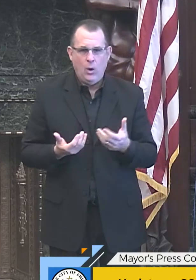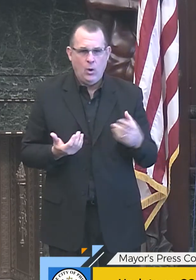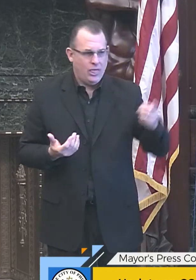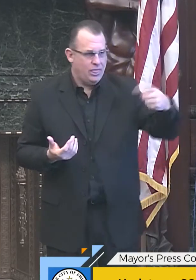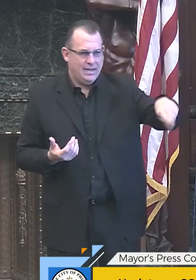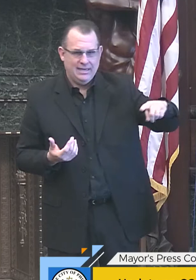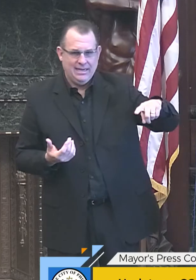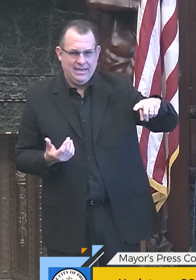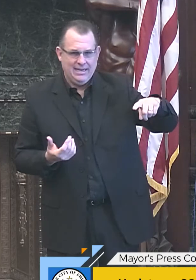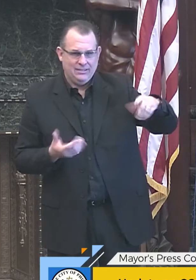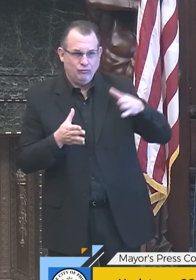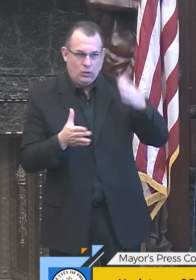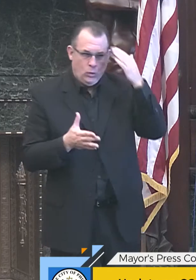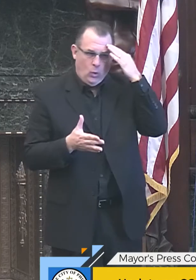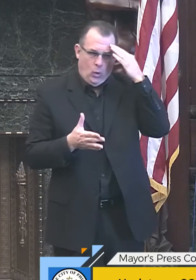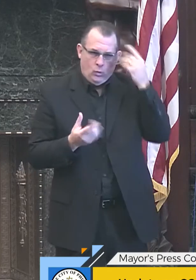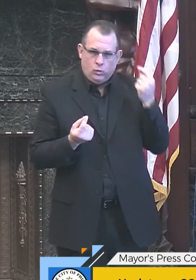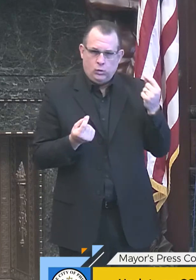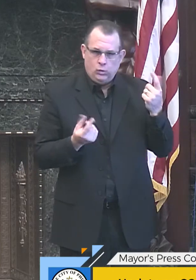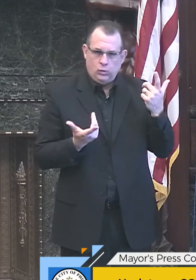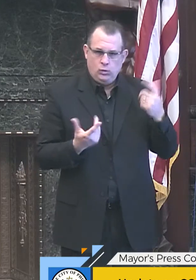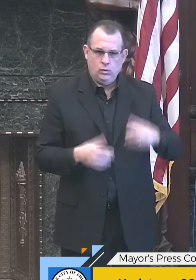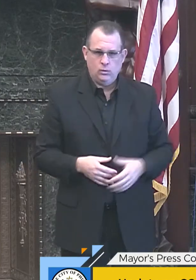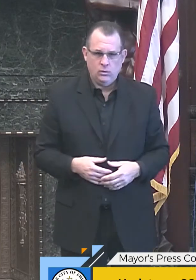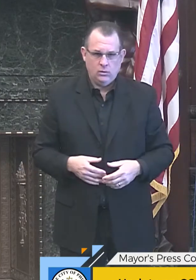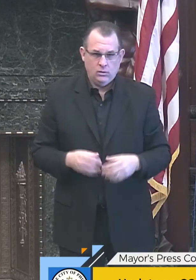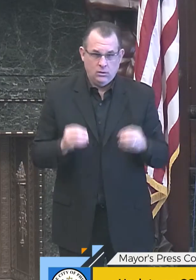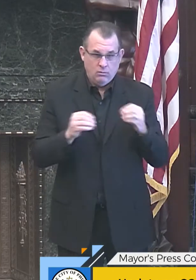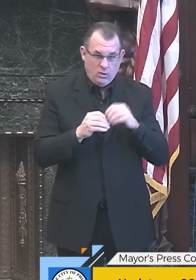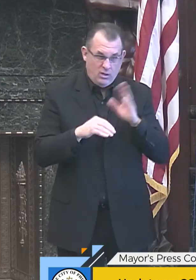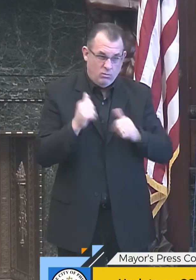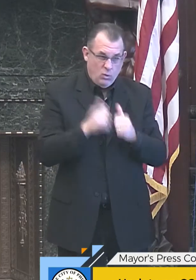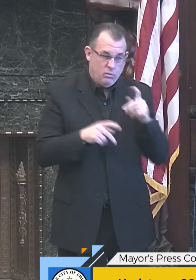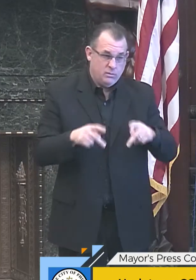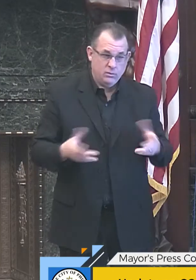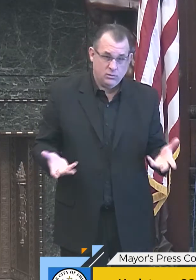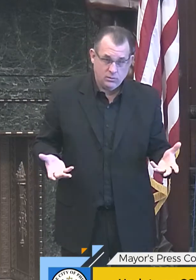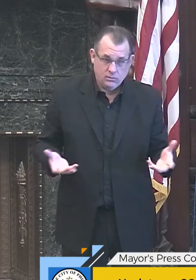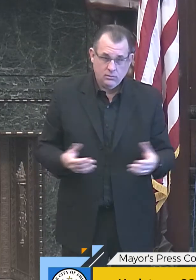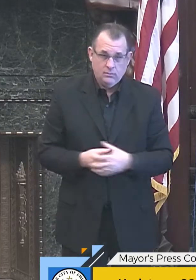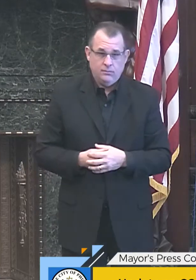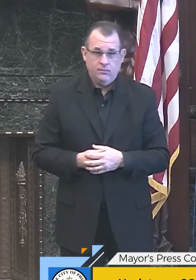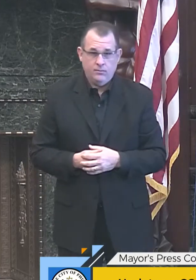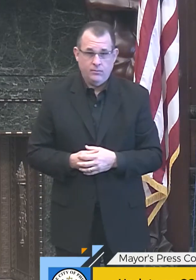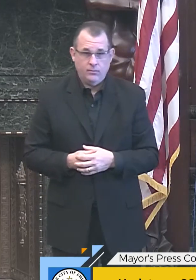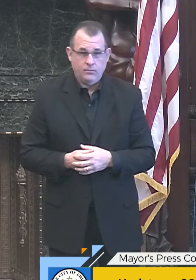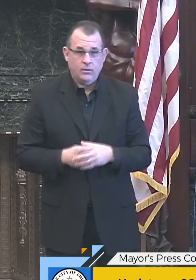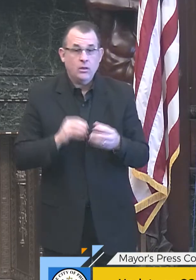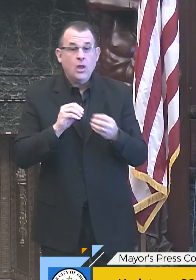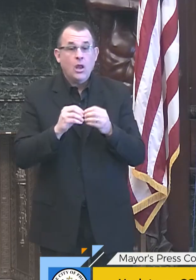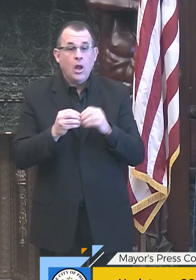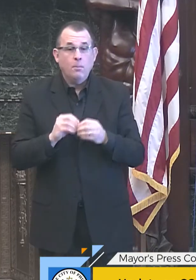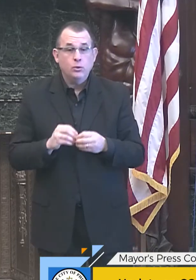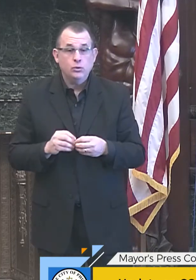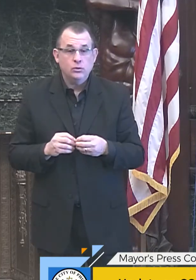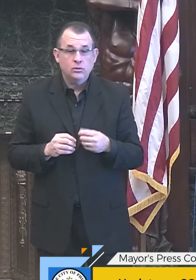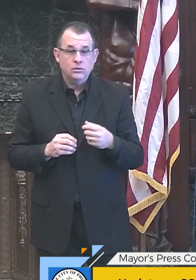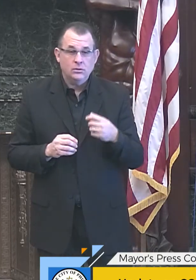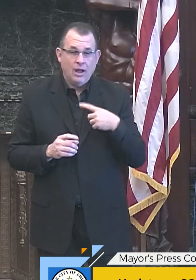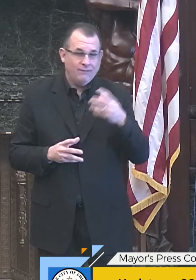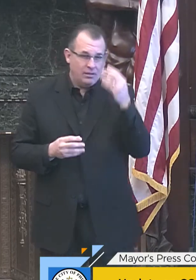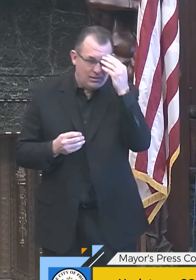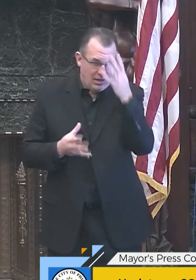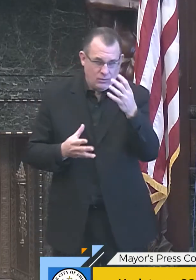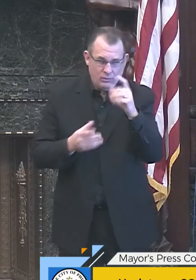streets more than most people are right now? Sure. So on numbers, I think we can get back to you with more